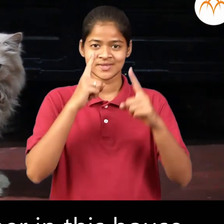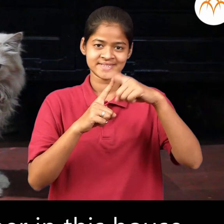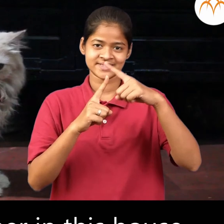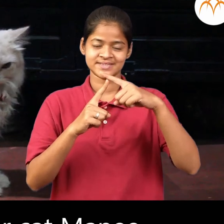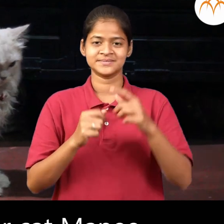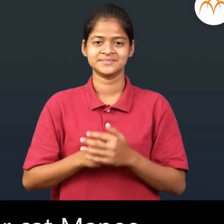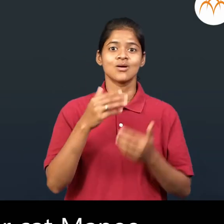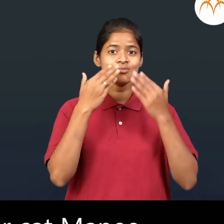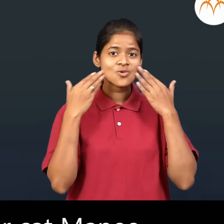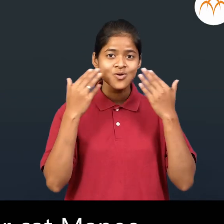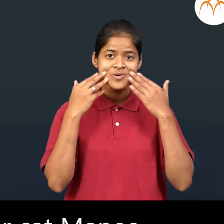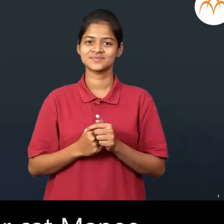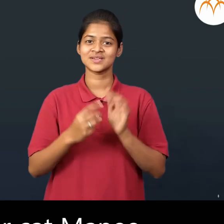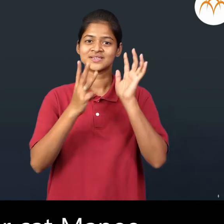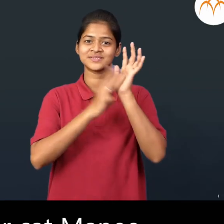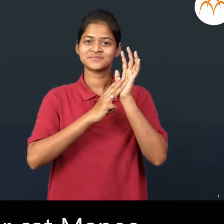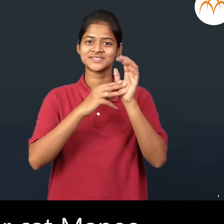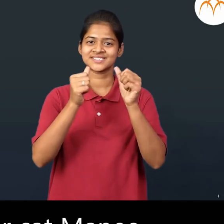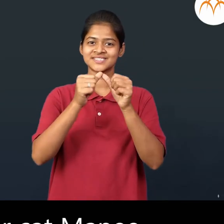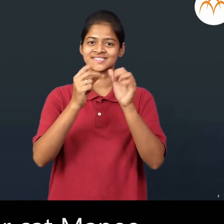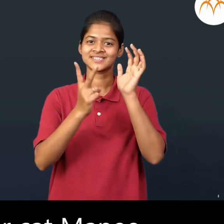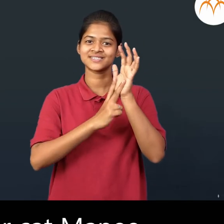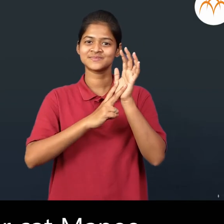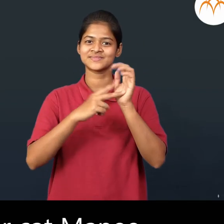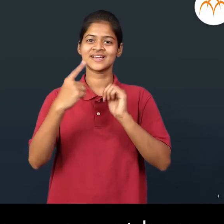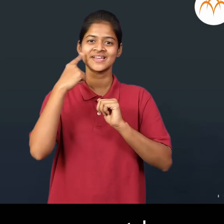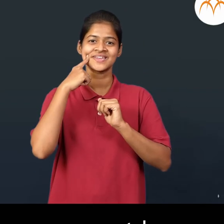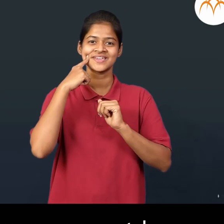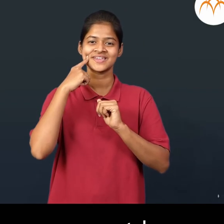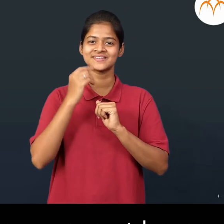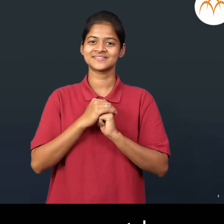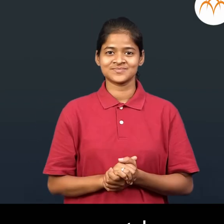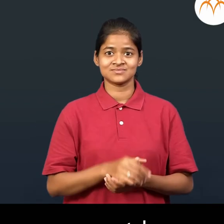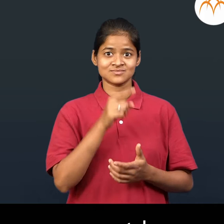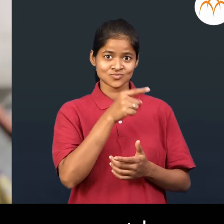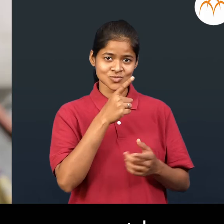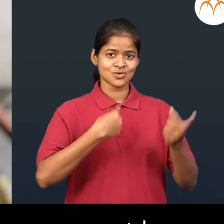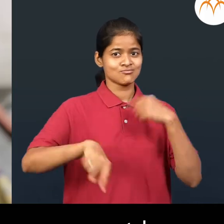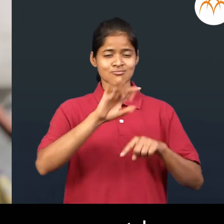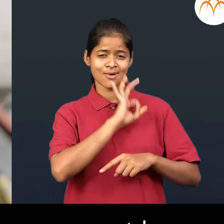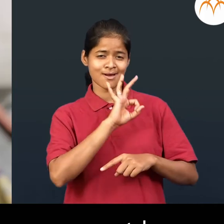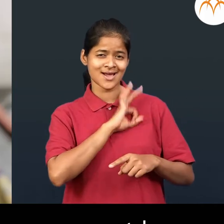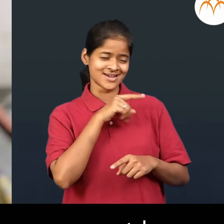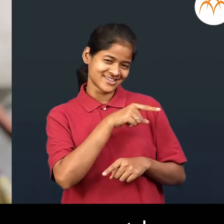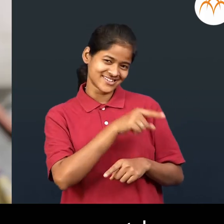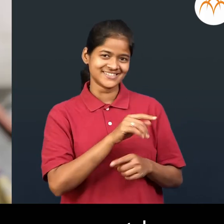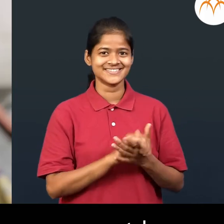Tanaya calls her cat Mani. Mani is favorite of everyone at